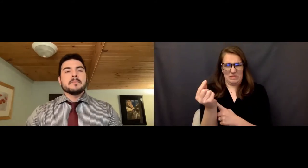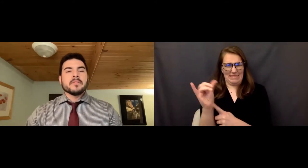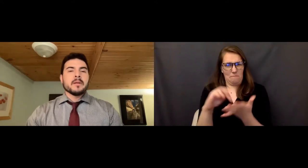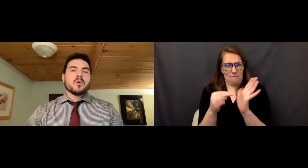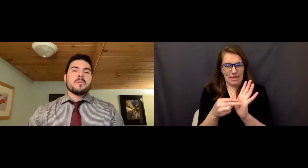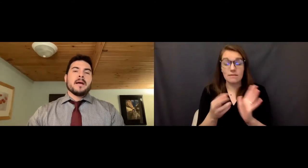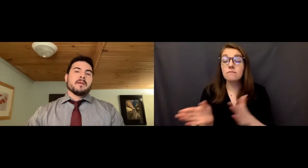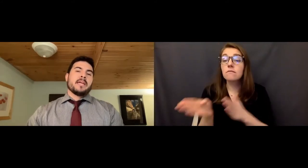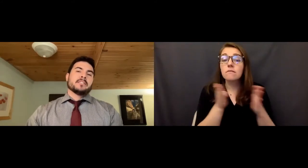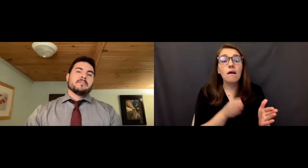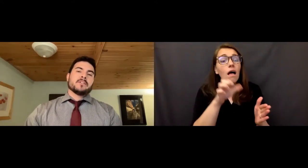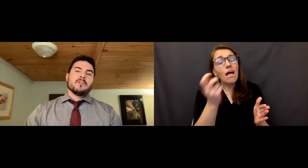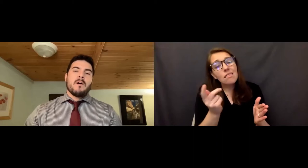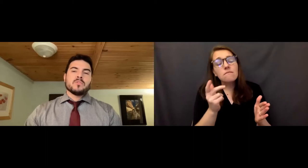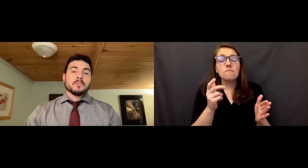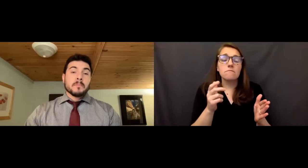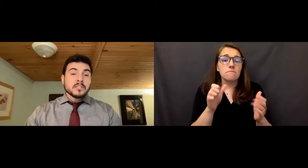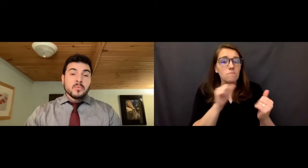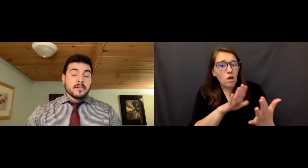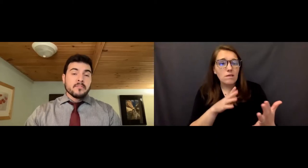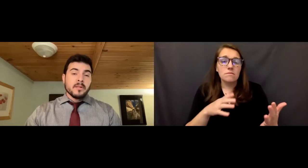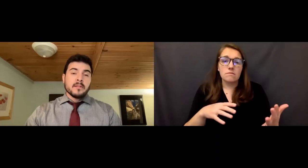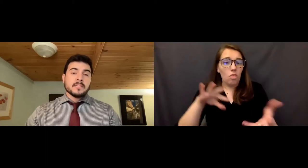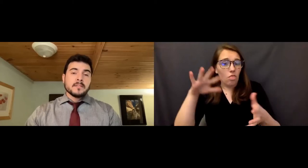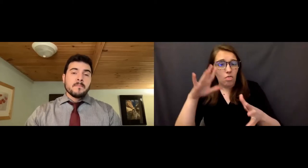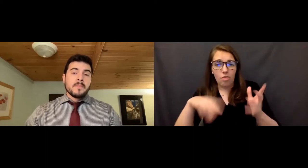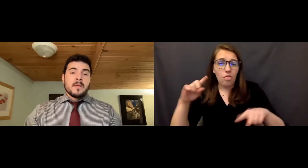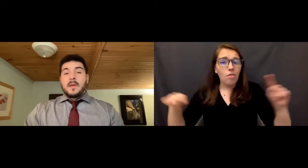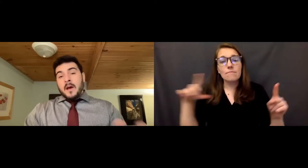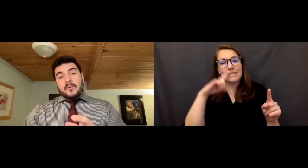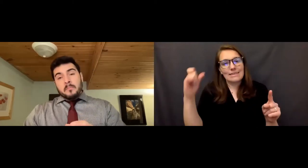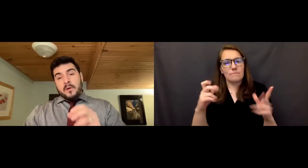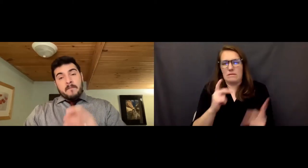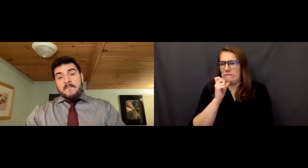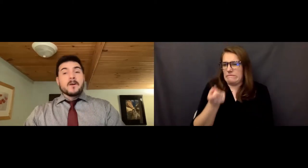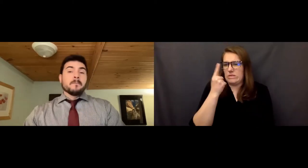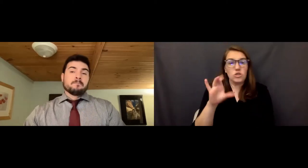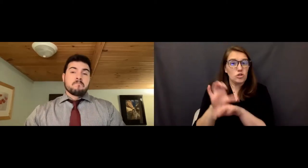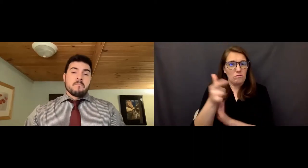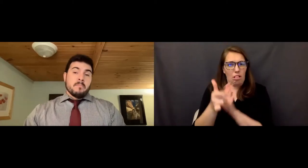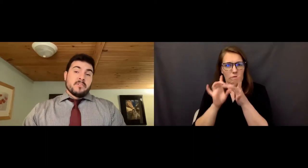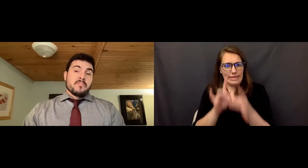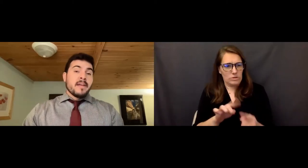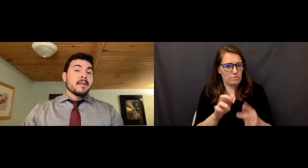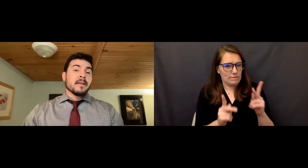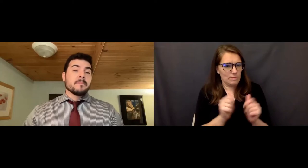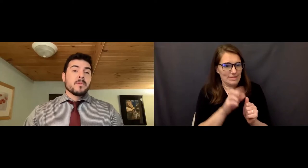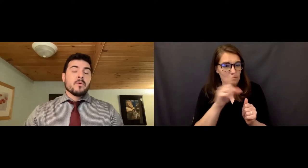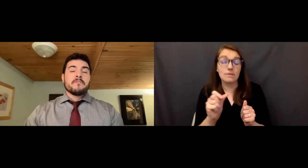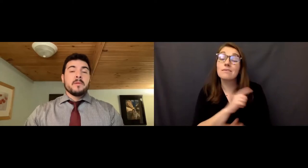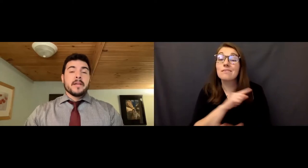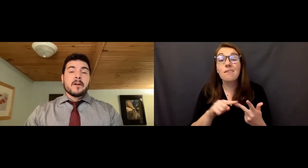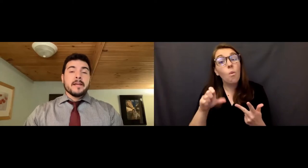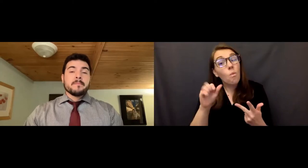uncertainty about the appropriate application of church law towards persons with disabilities. Others are born out of fear, misunderstanding,